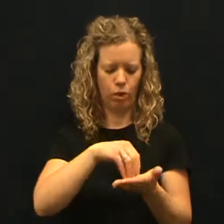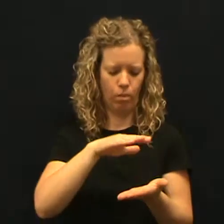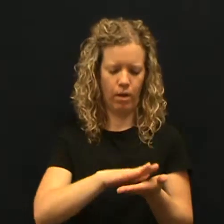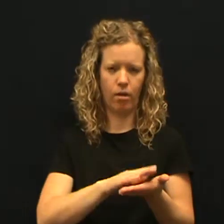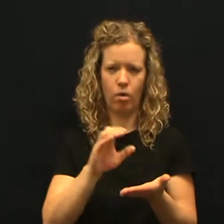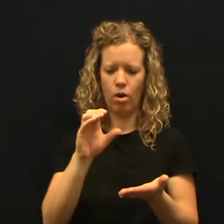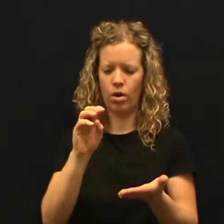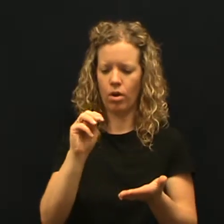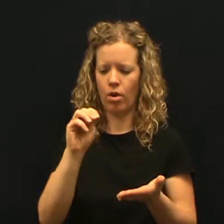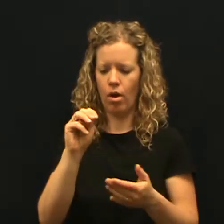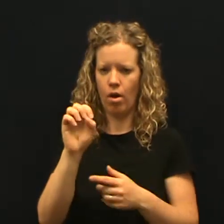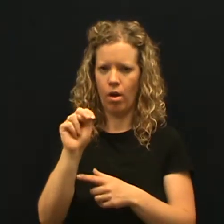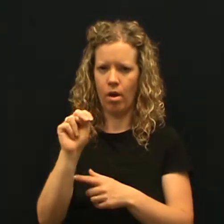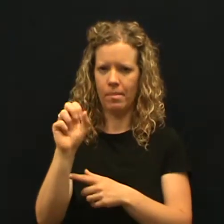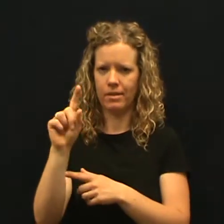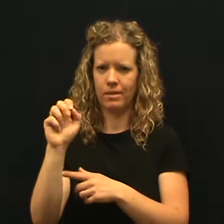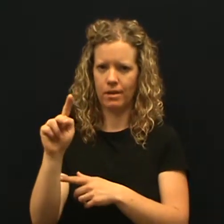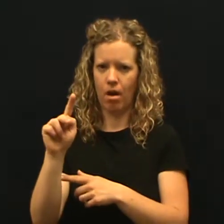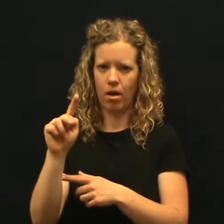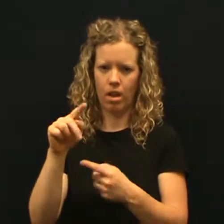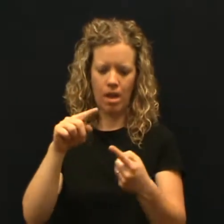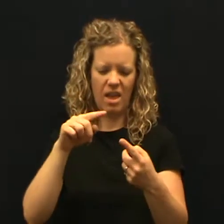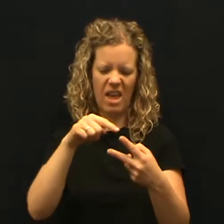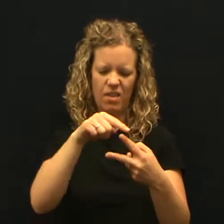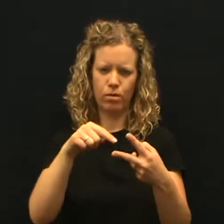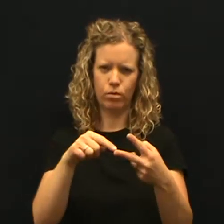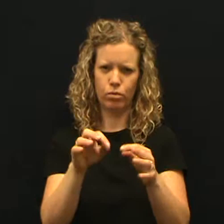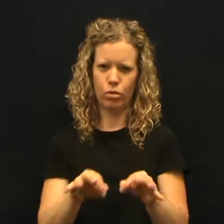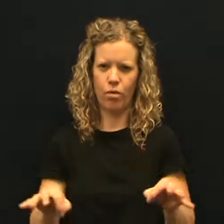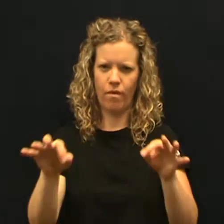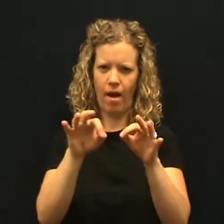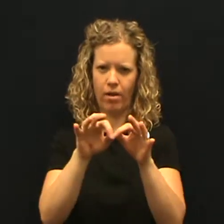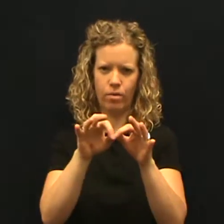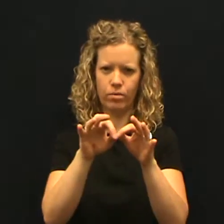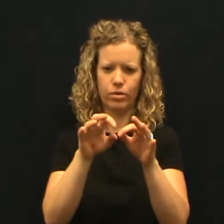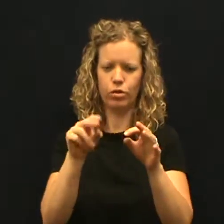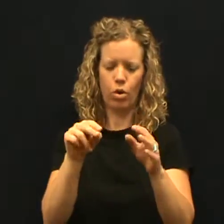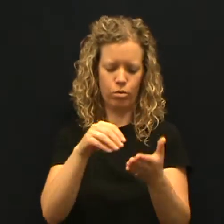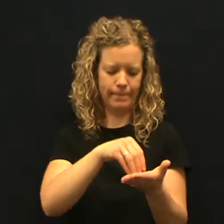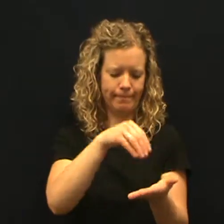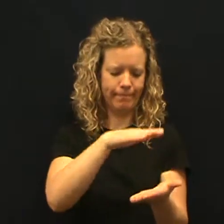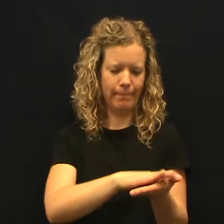par value plus its additional paid-in capital. You just record it as the paid-in capital amount.